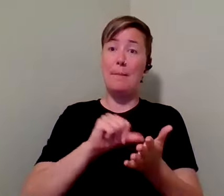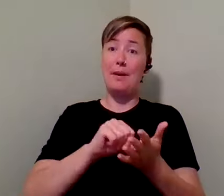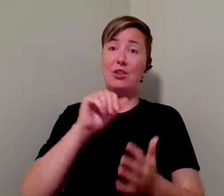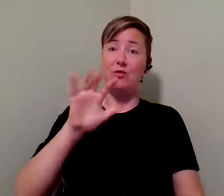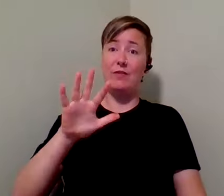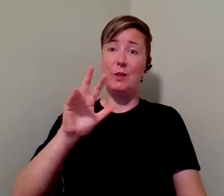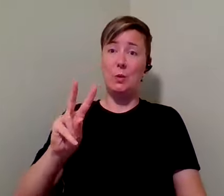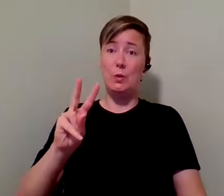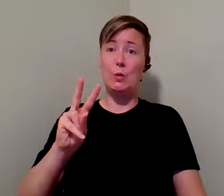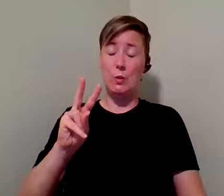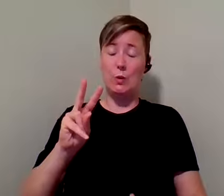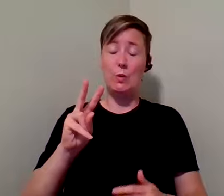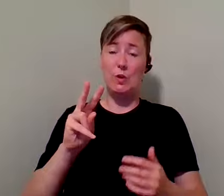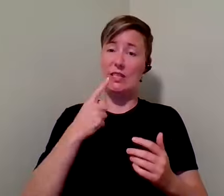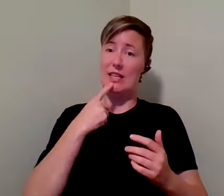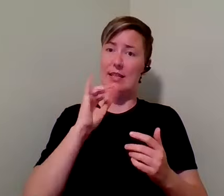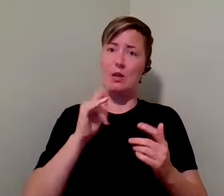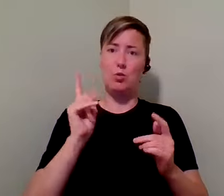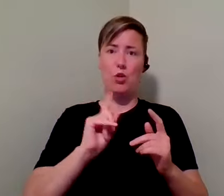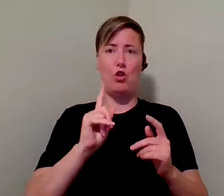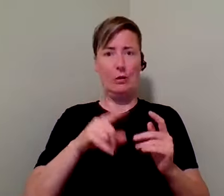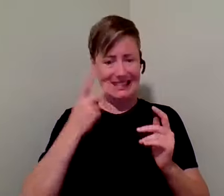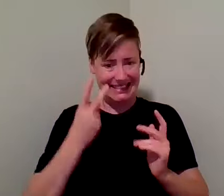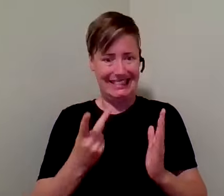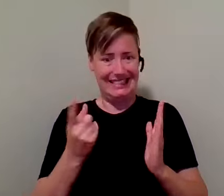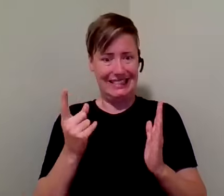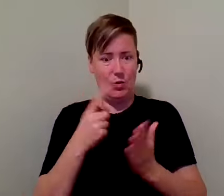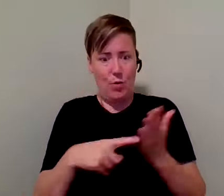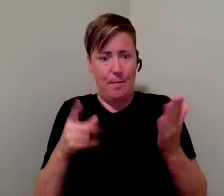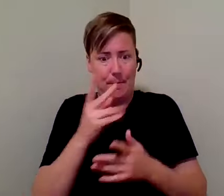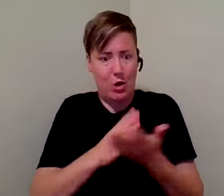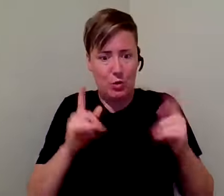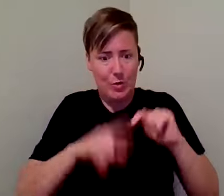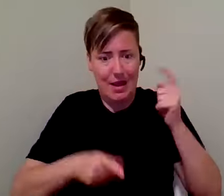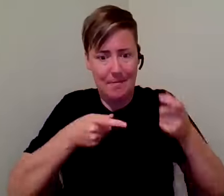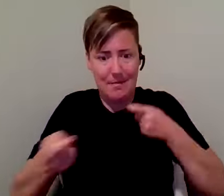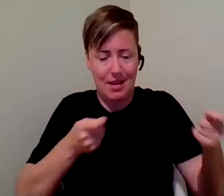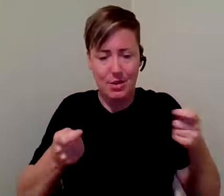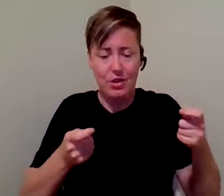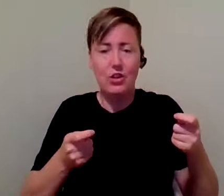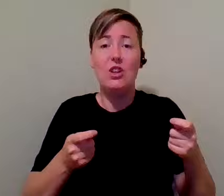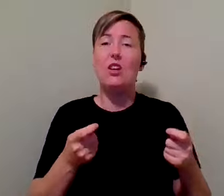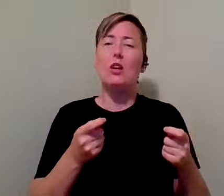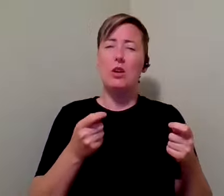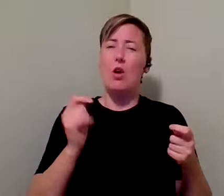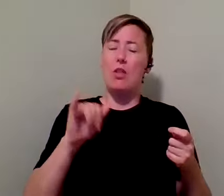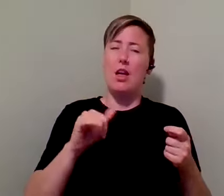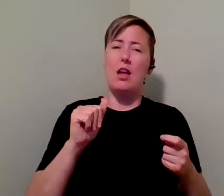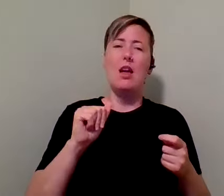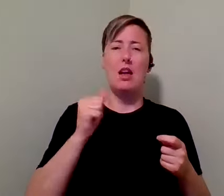And I looked at and when I went for that meeting on 23rd of April, 1990, I was maybe 17 or 18 hours